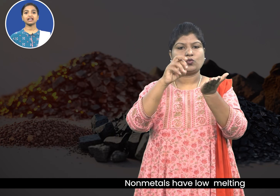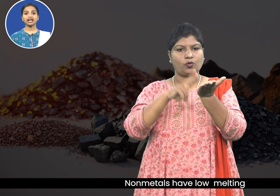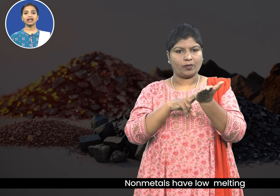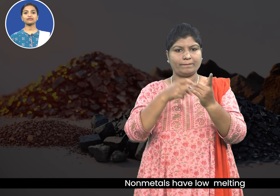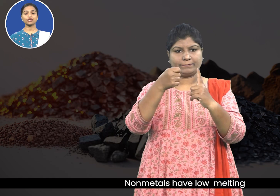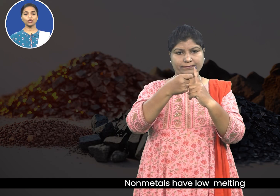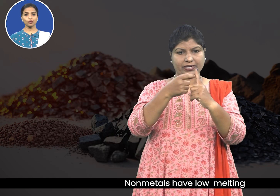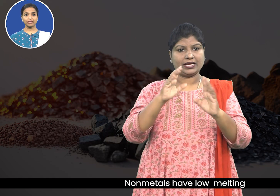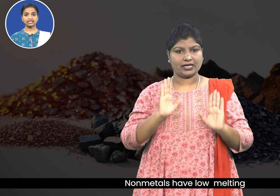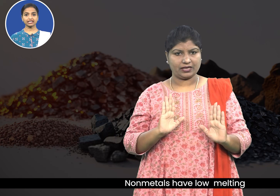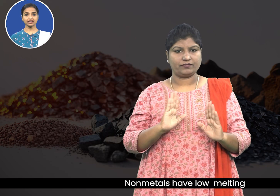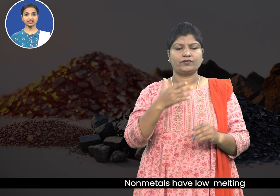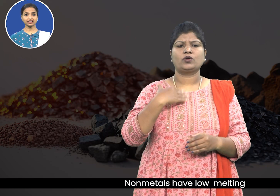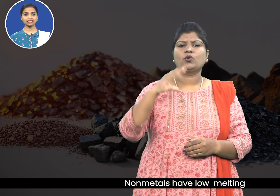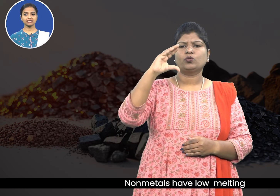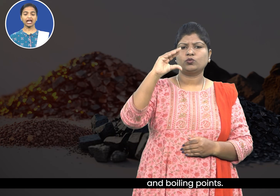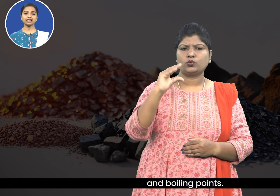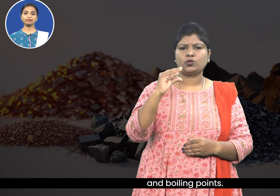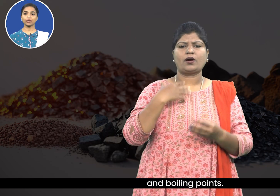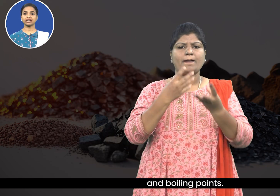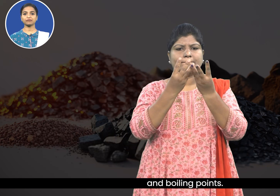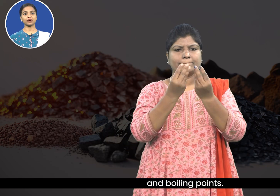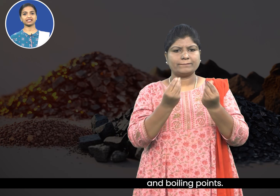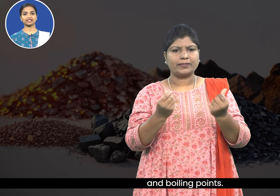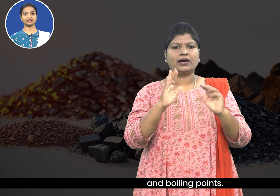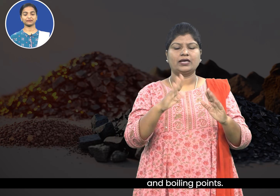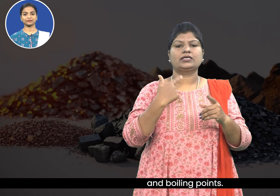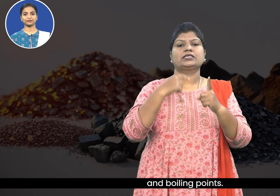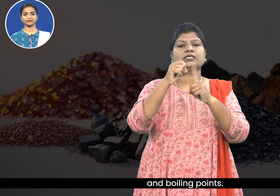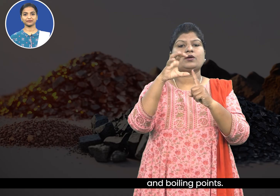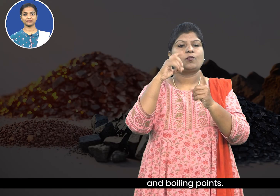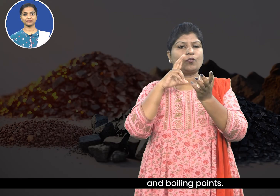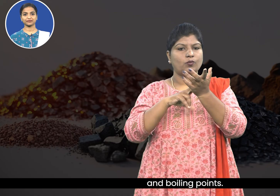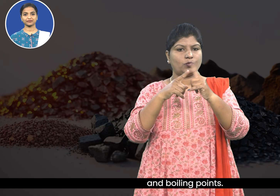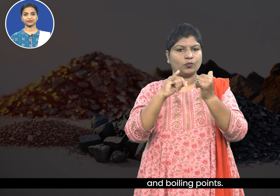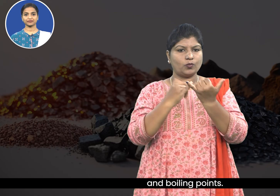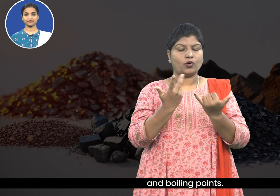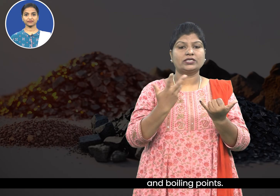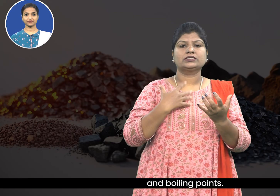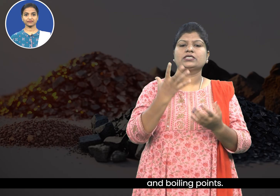Non-metals have low melting and boiling points.